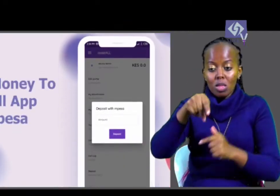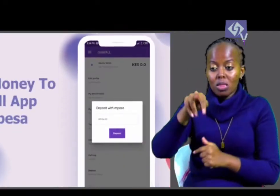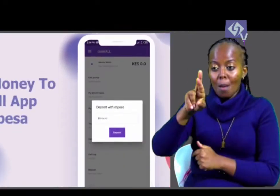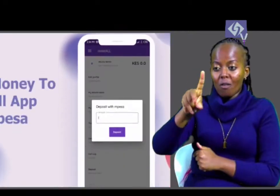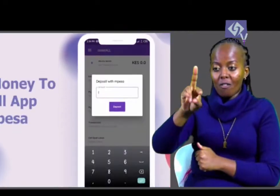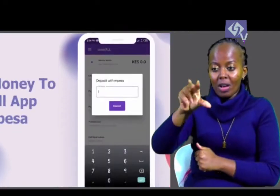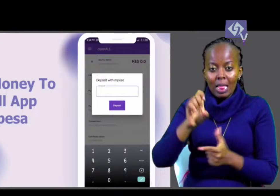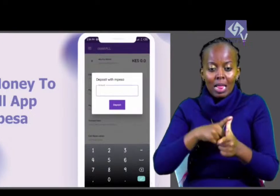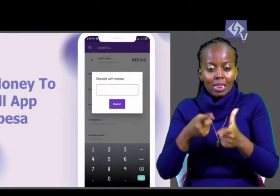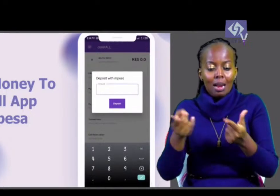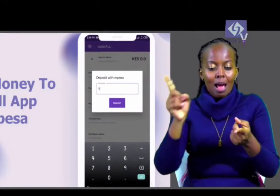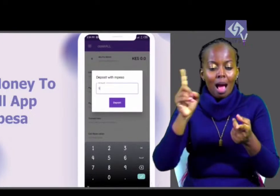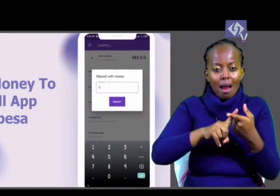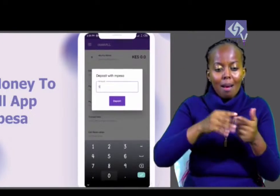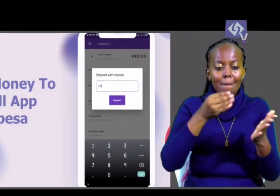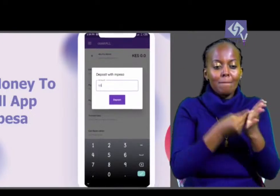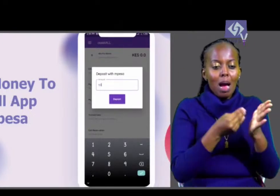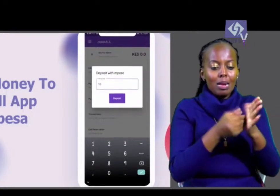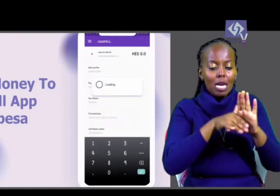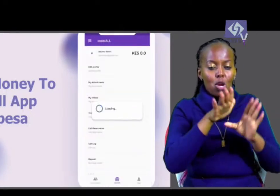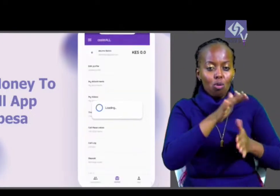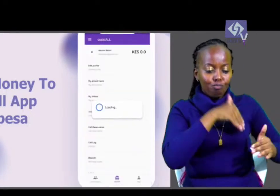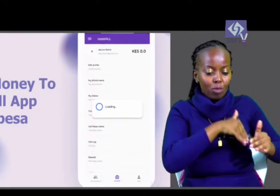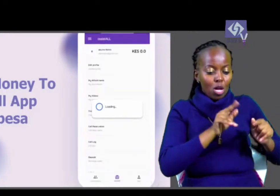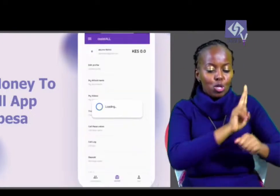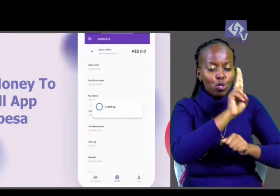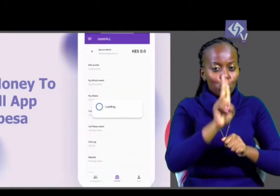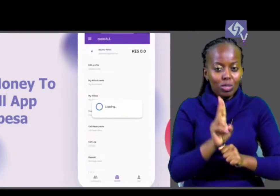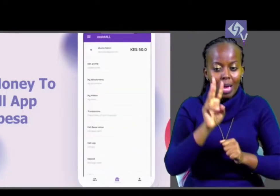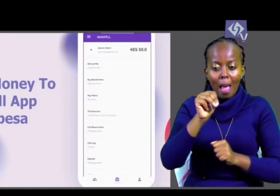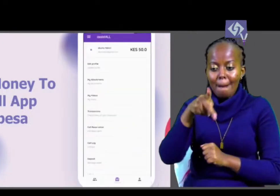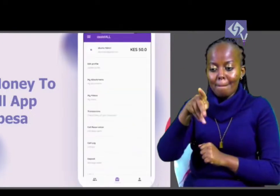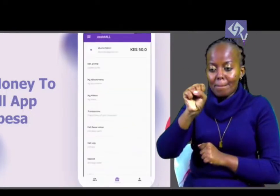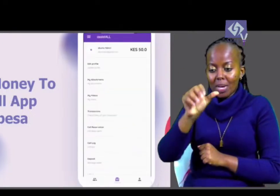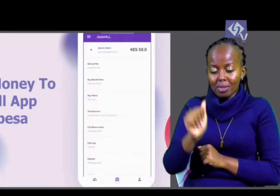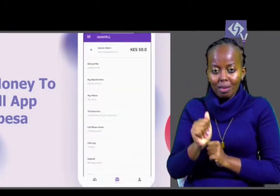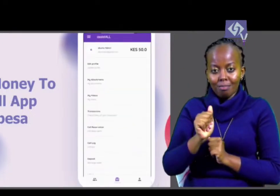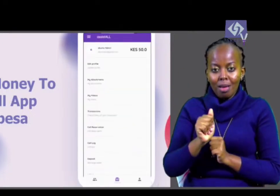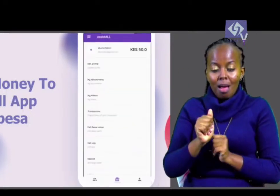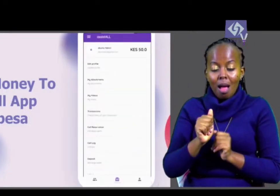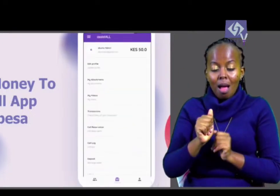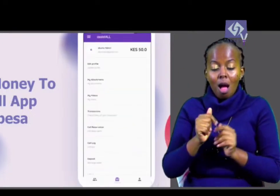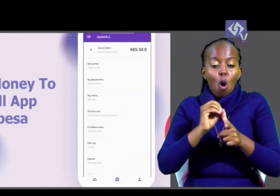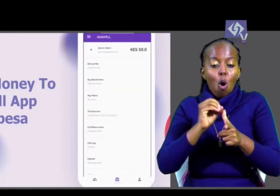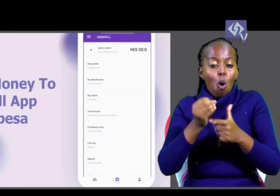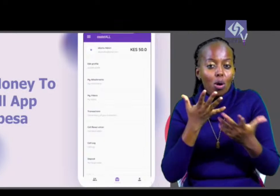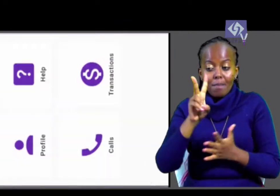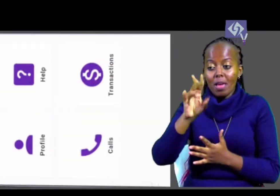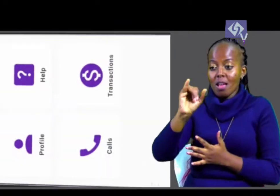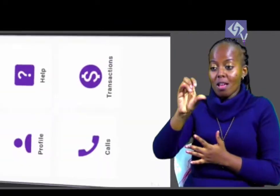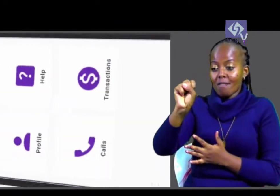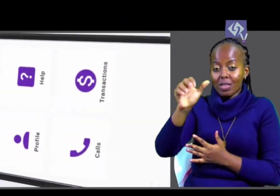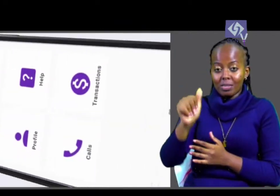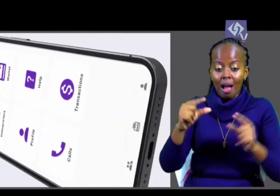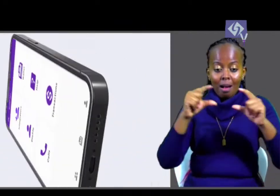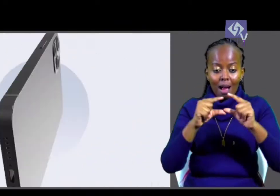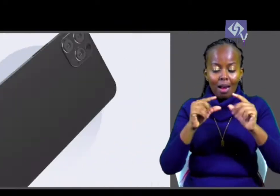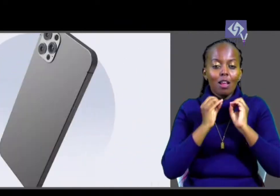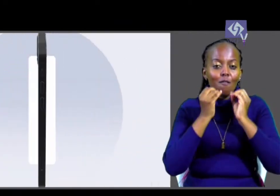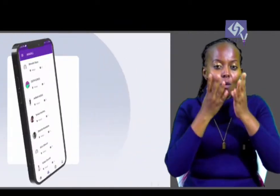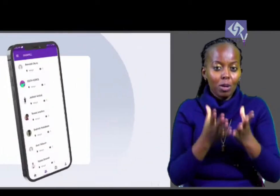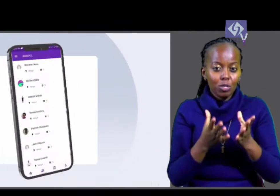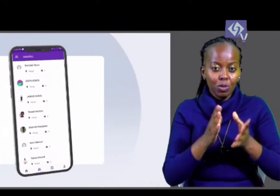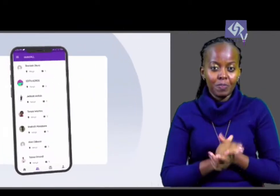onto the profile. You can then load money into your wallet using an M-Pesa push notification or via